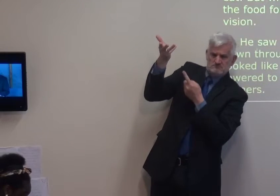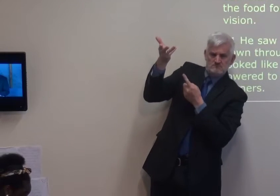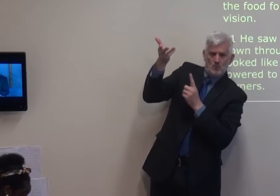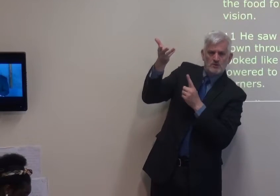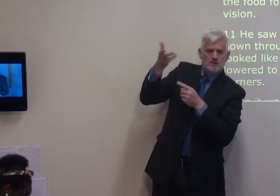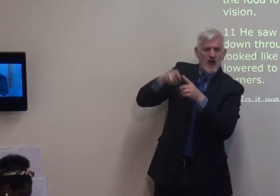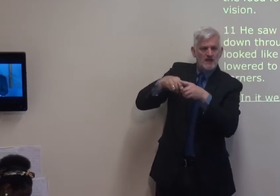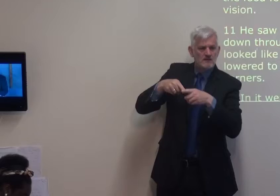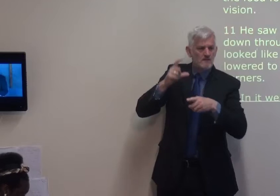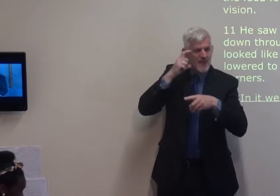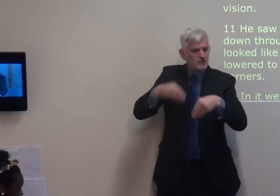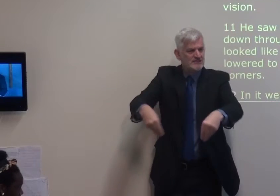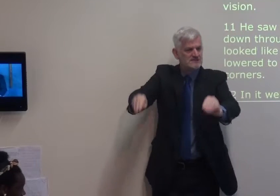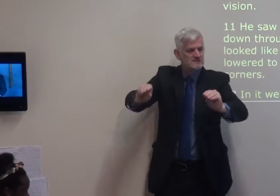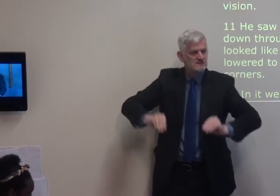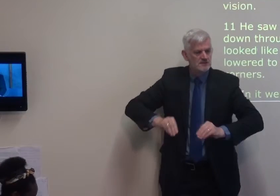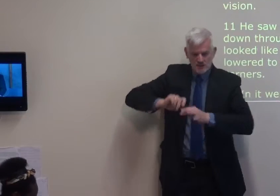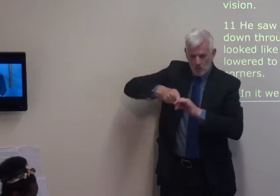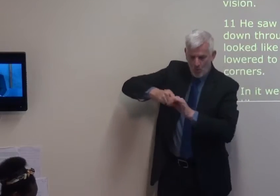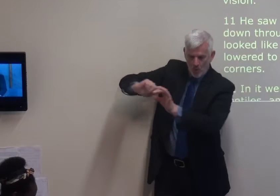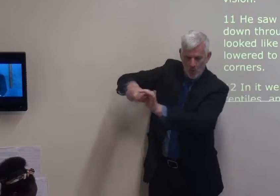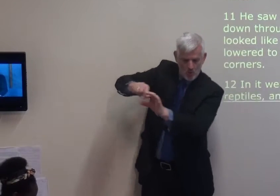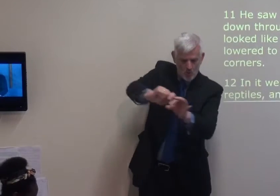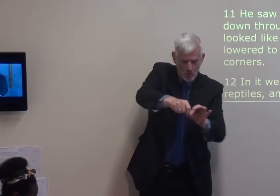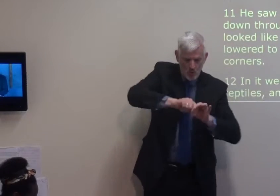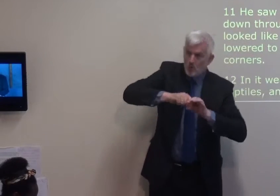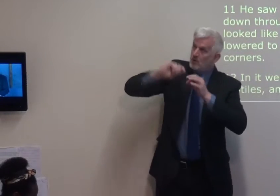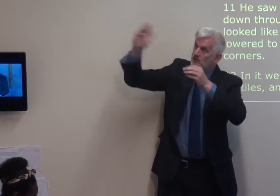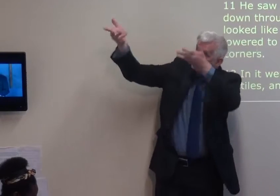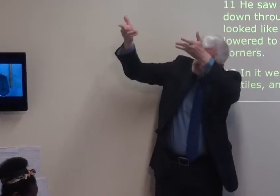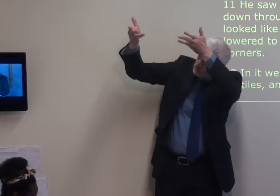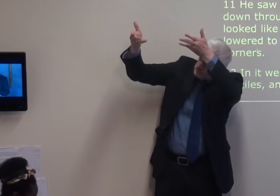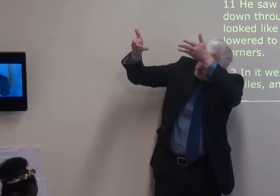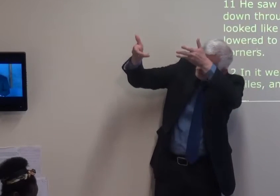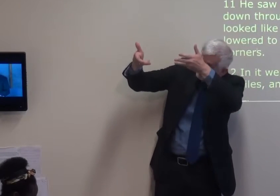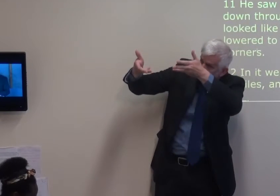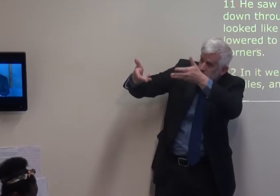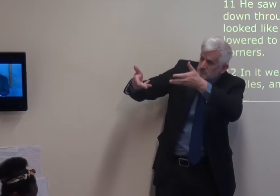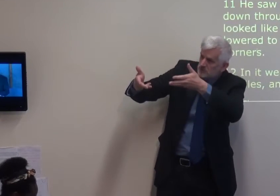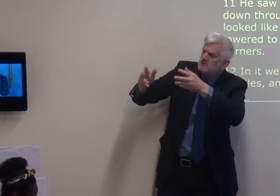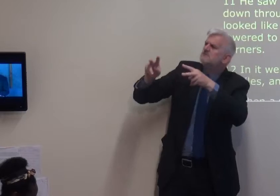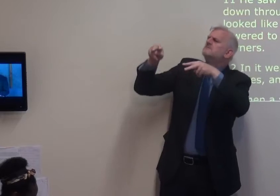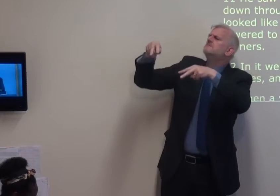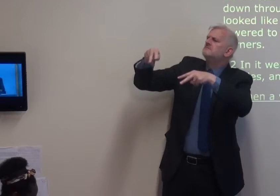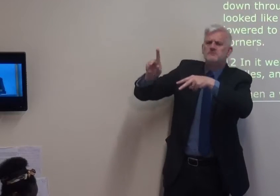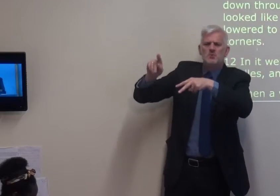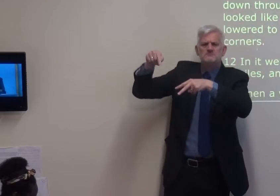had been a great sheet knit at the 4 corners, and let down to the earth, wherein were